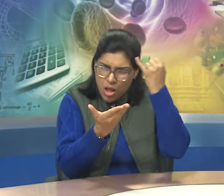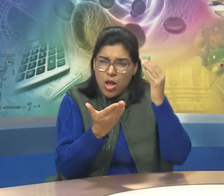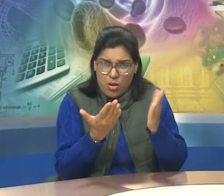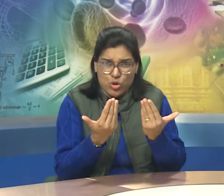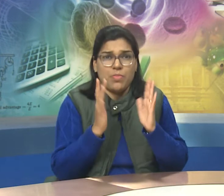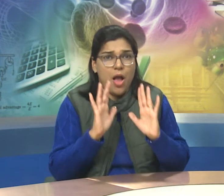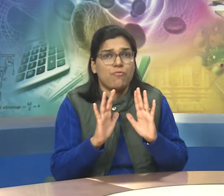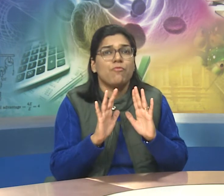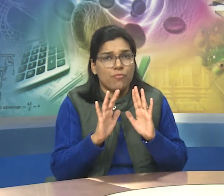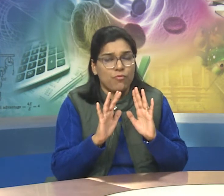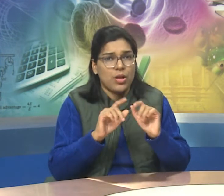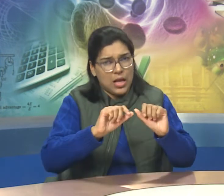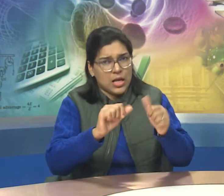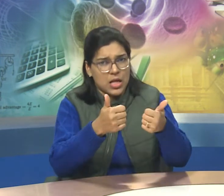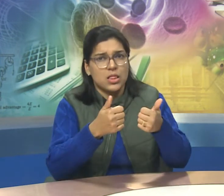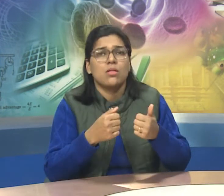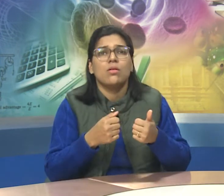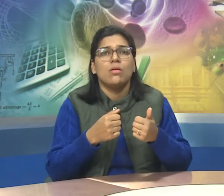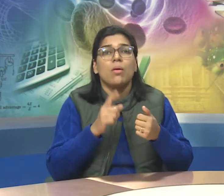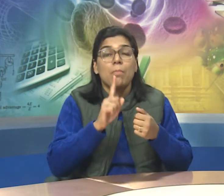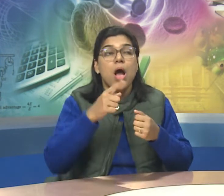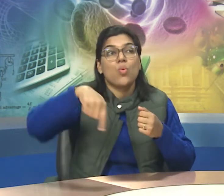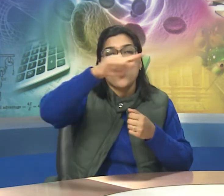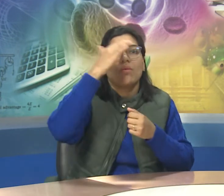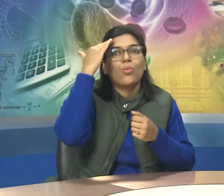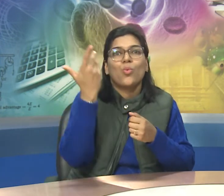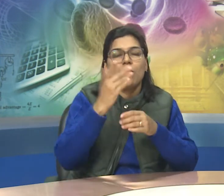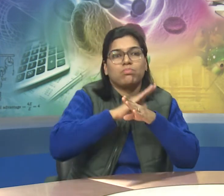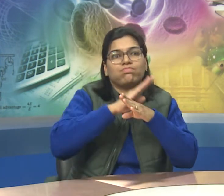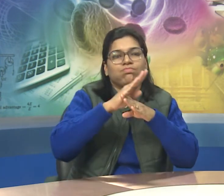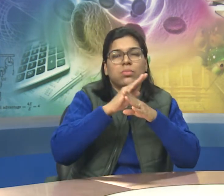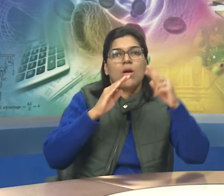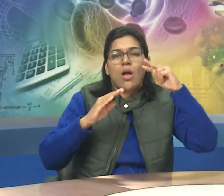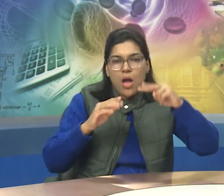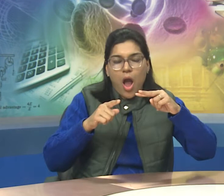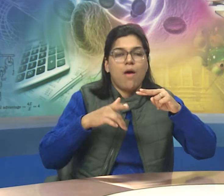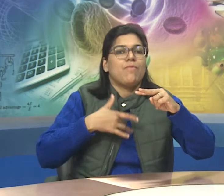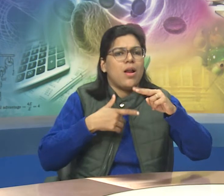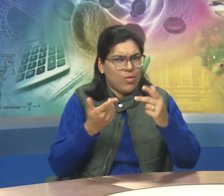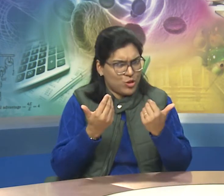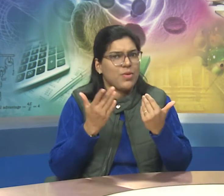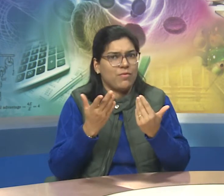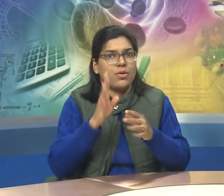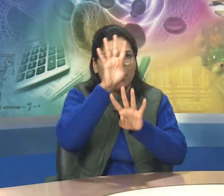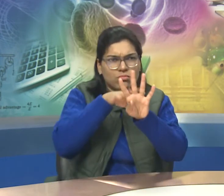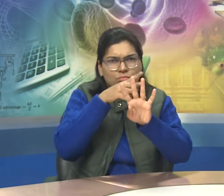about doing right things at a right time.